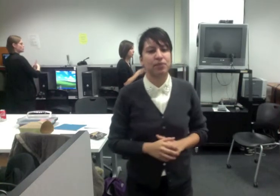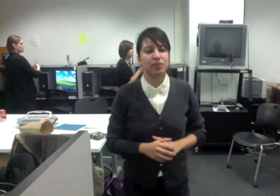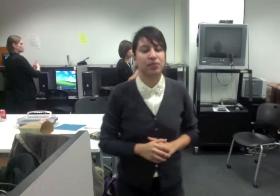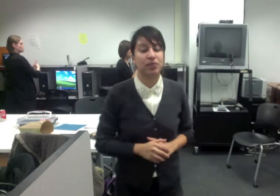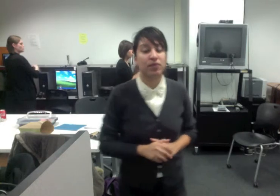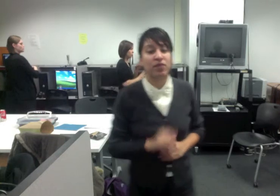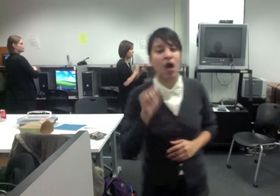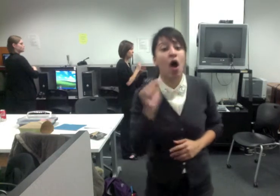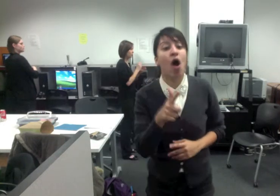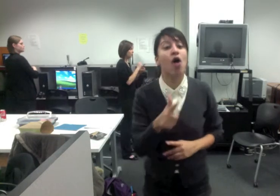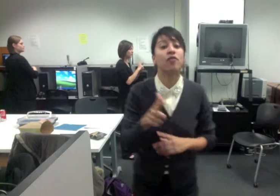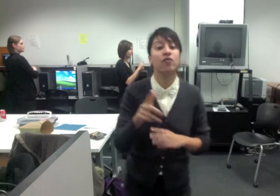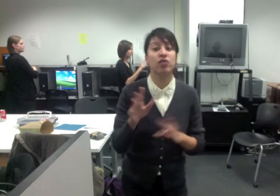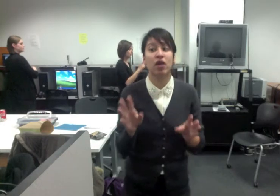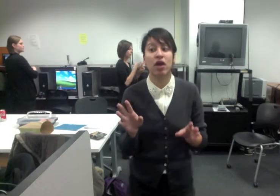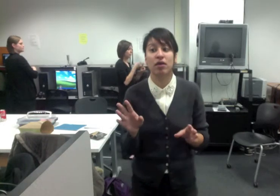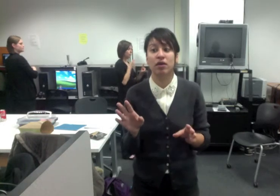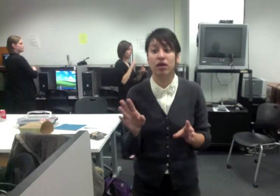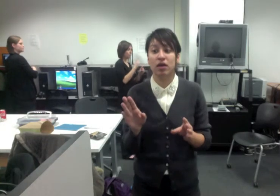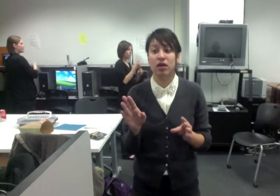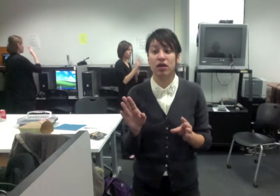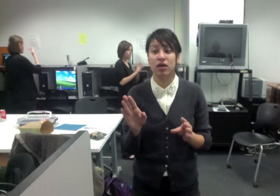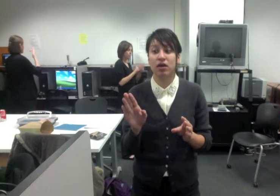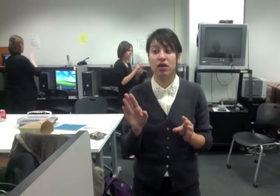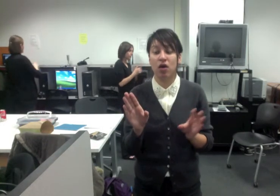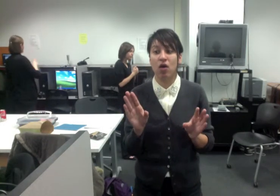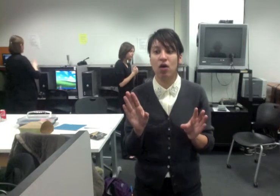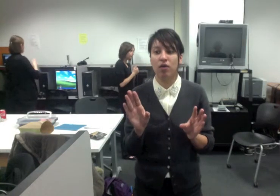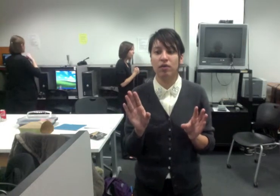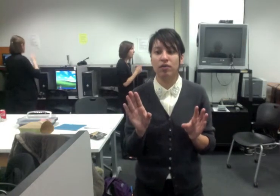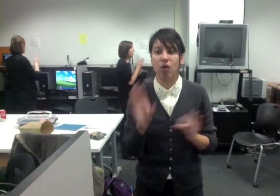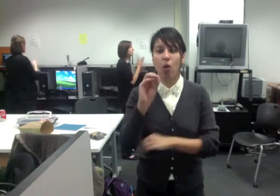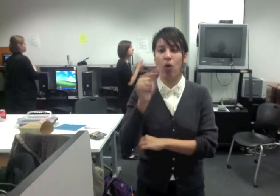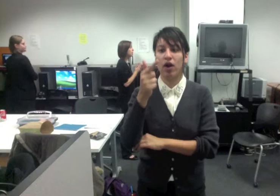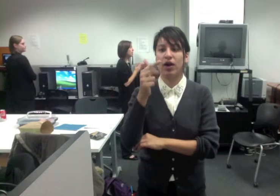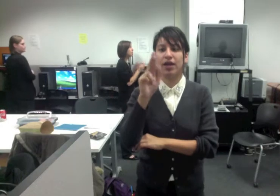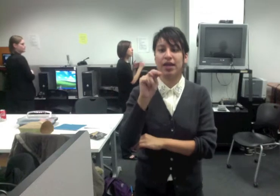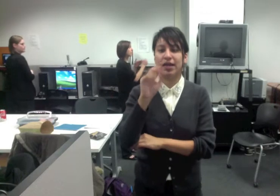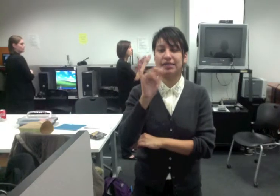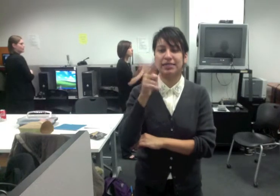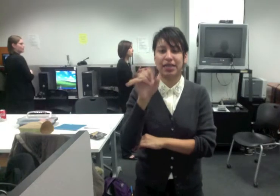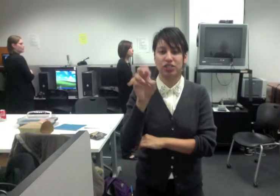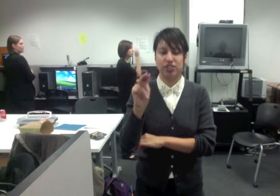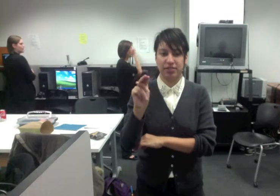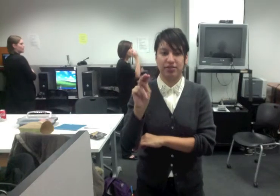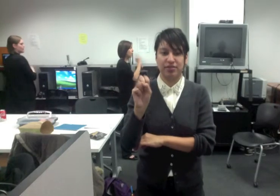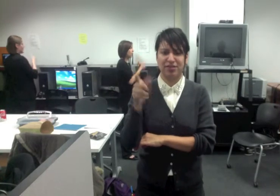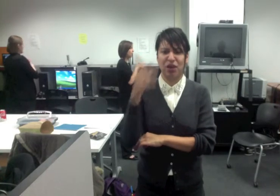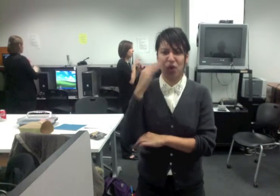do 100%. Some know how they do it, whether you call it your differentiating value proposition or your proprietary process